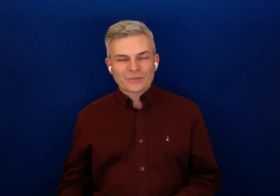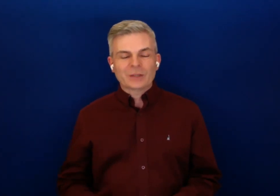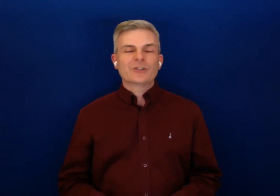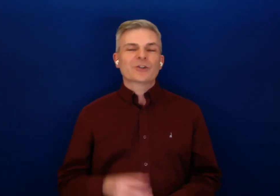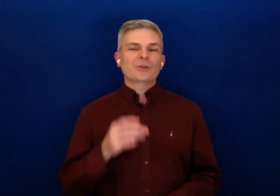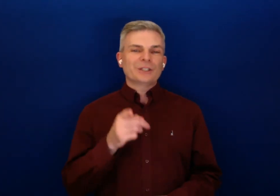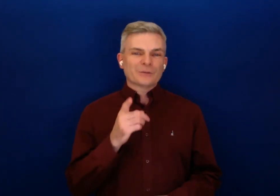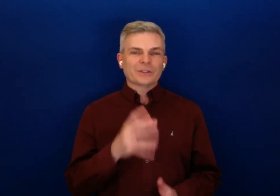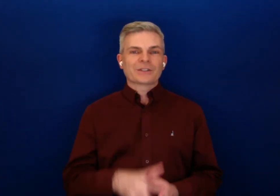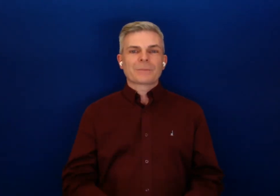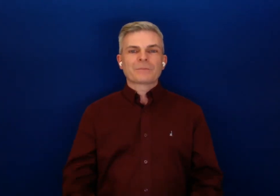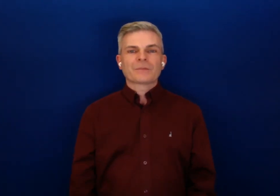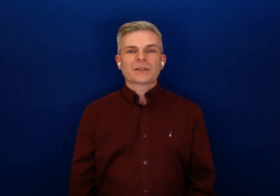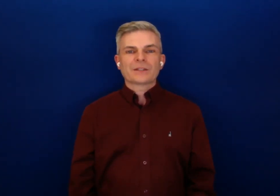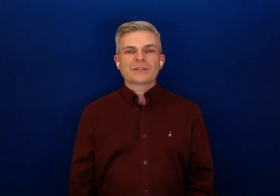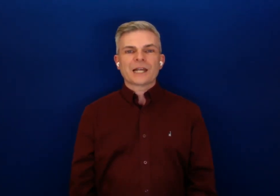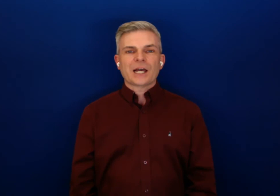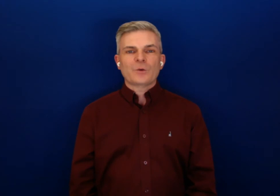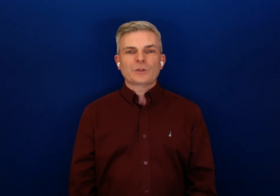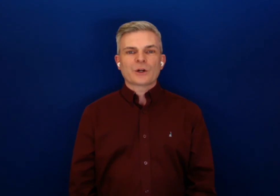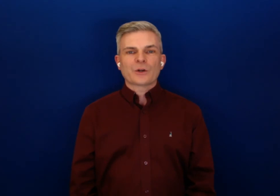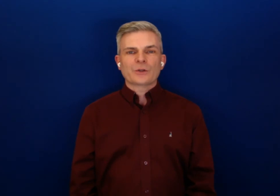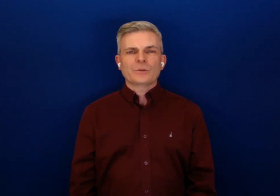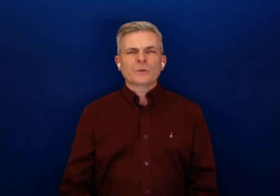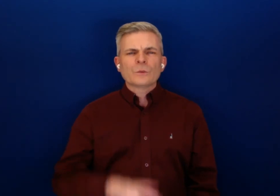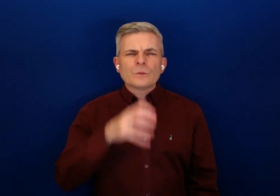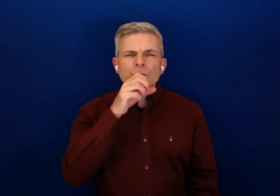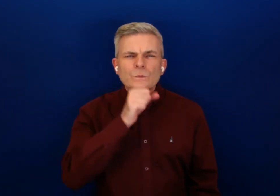Let me show you the difference. This is how old are you?